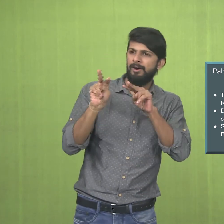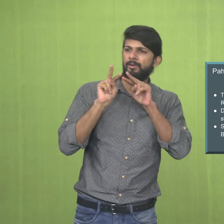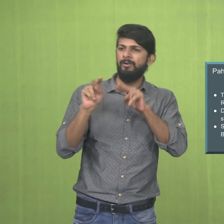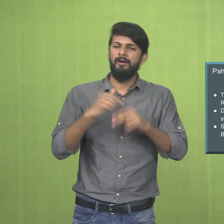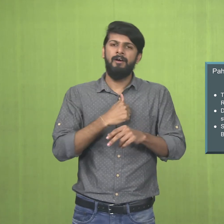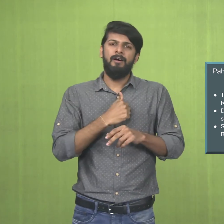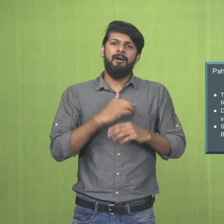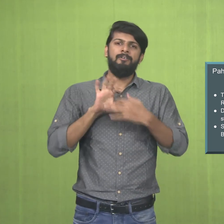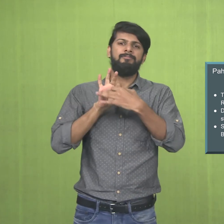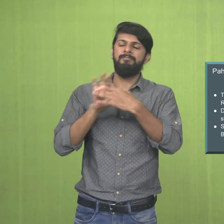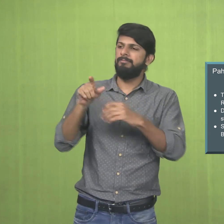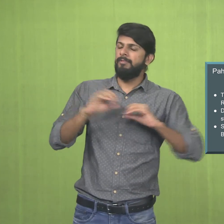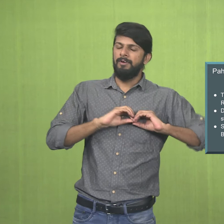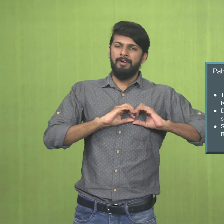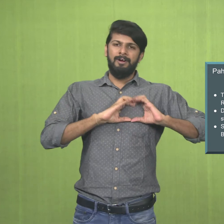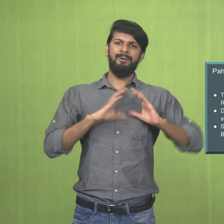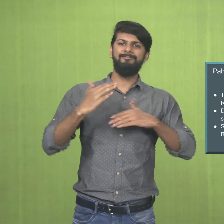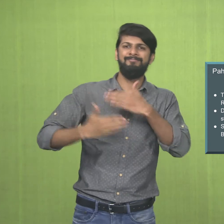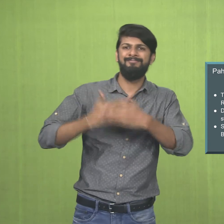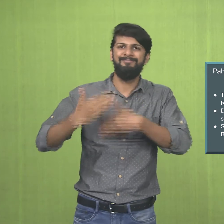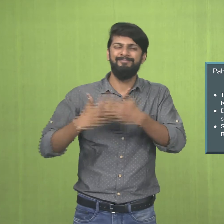area where both of them really loved each other.